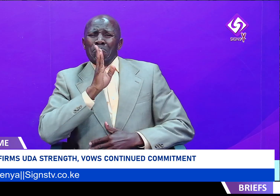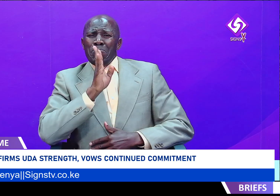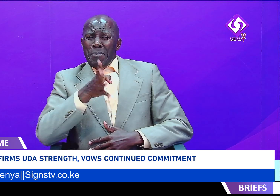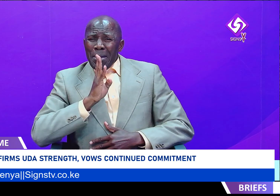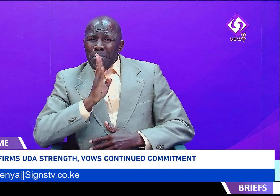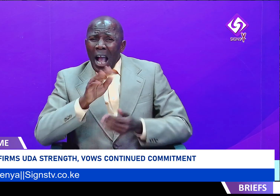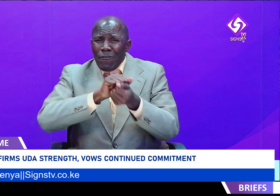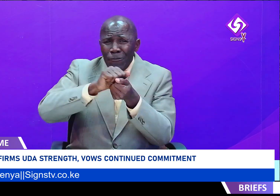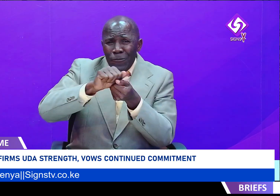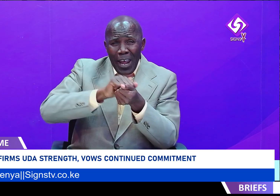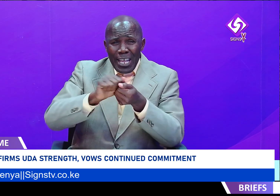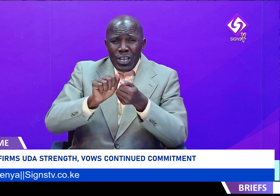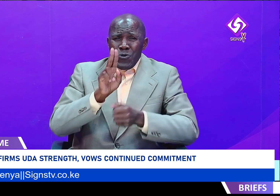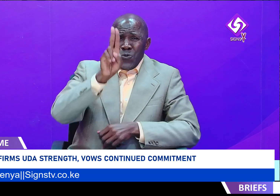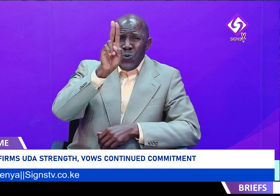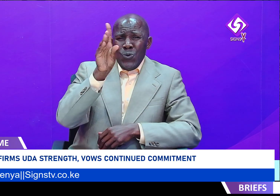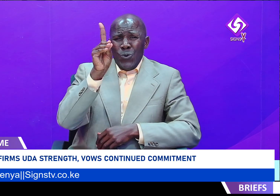of all Kenyans.